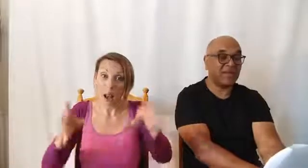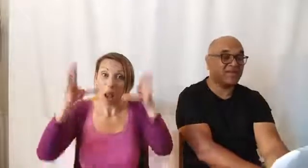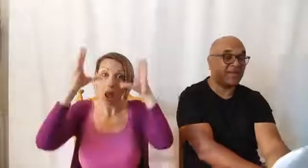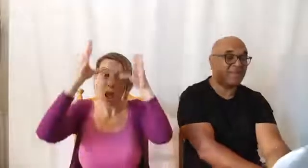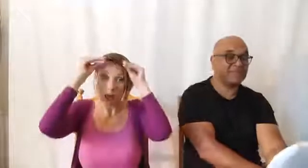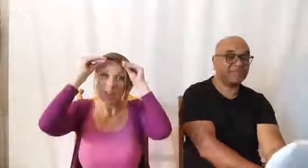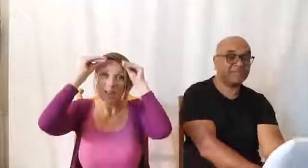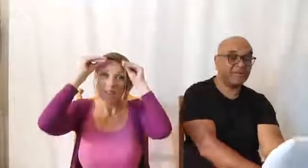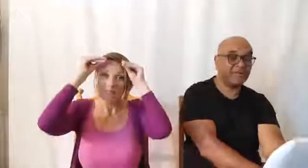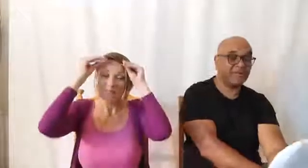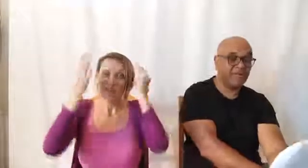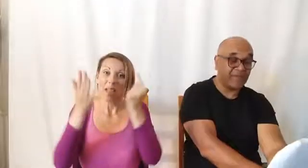adventure.